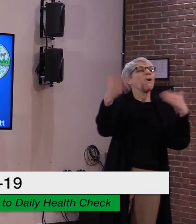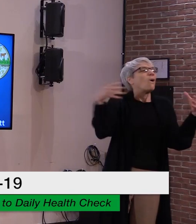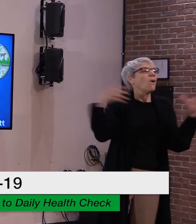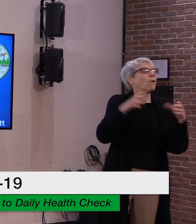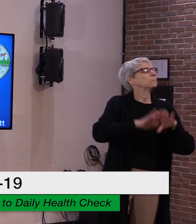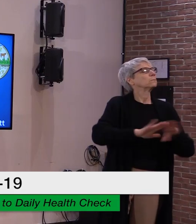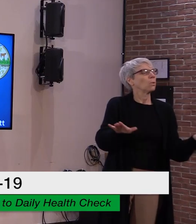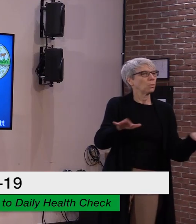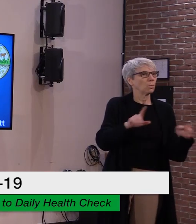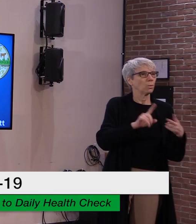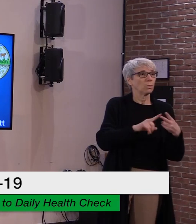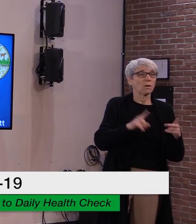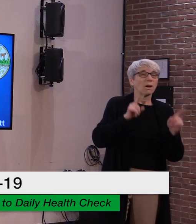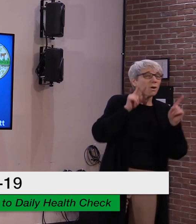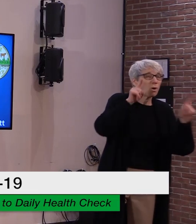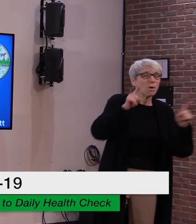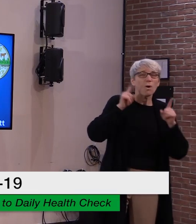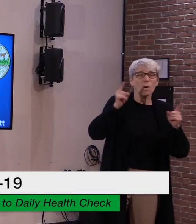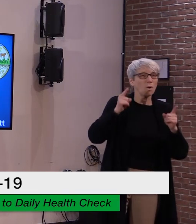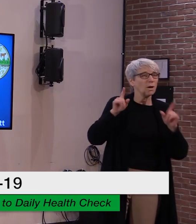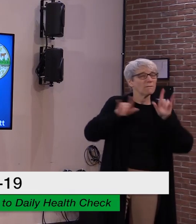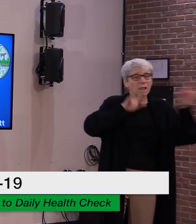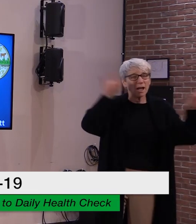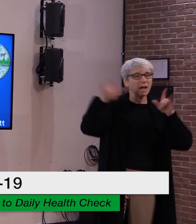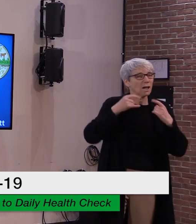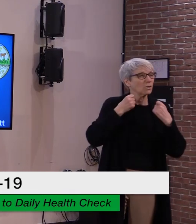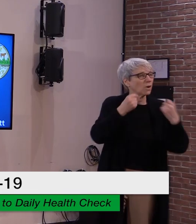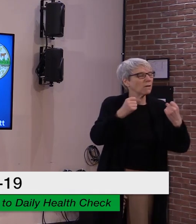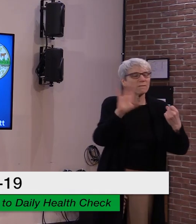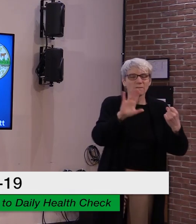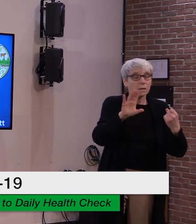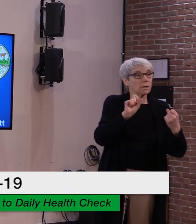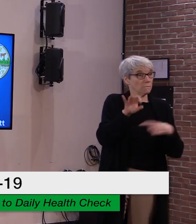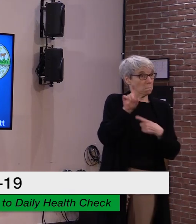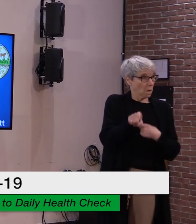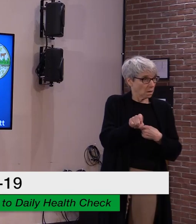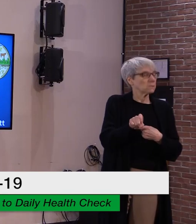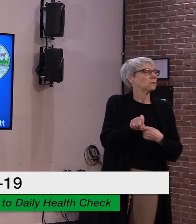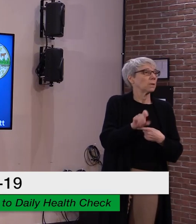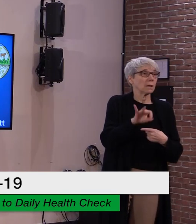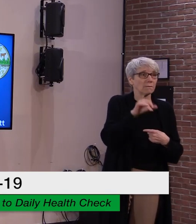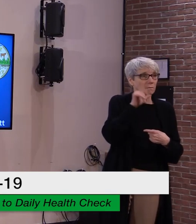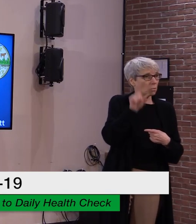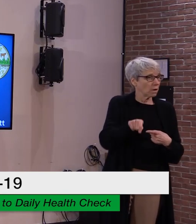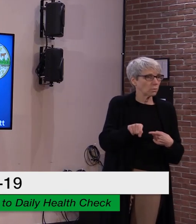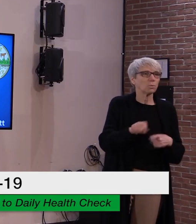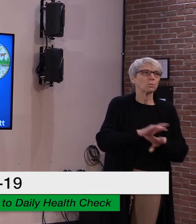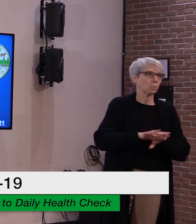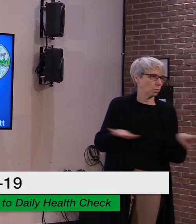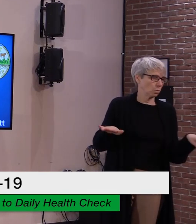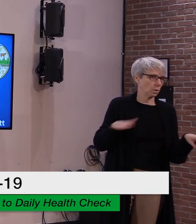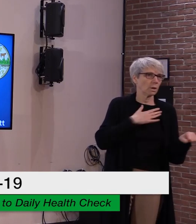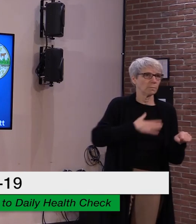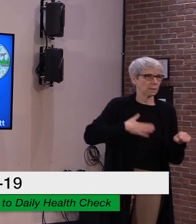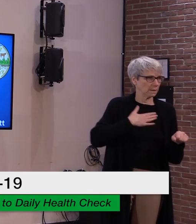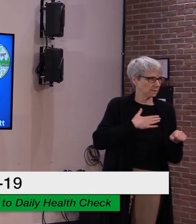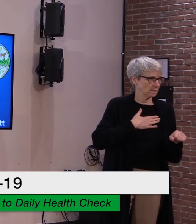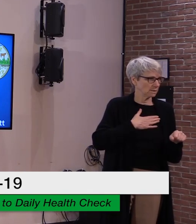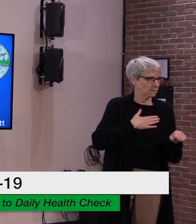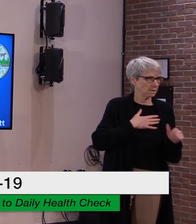essential then how do we know the strategy will work because our data tells the story